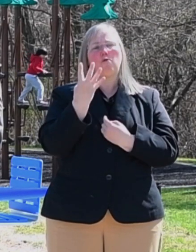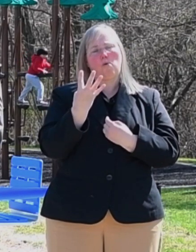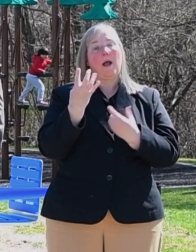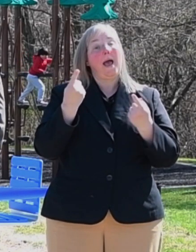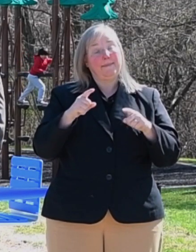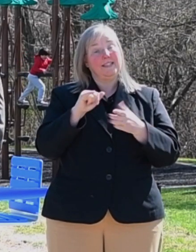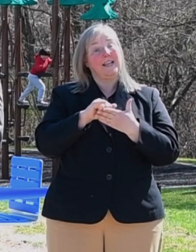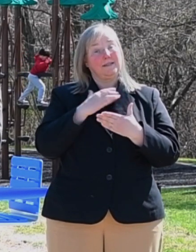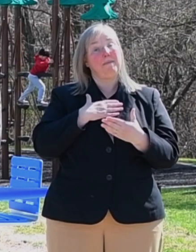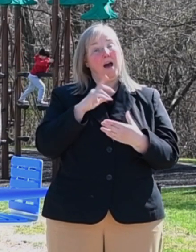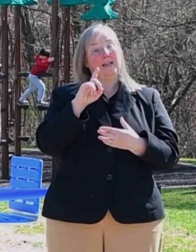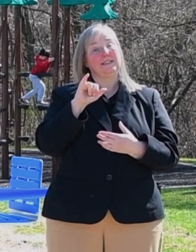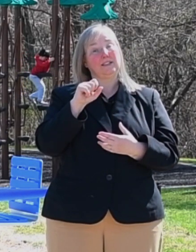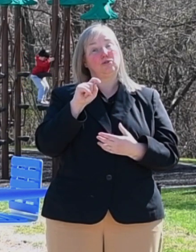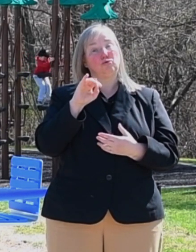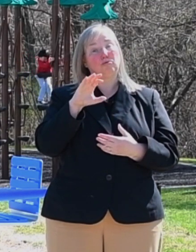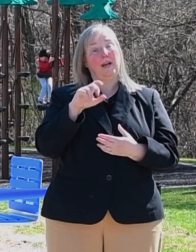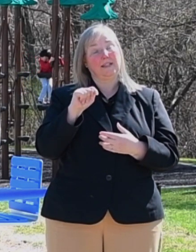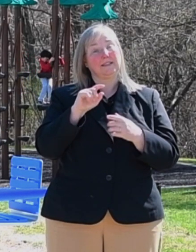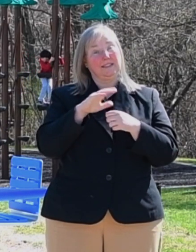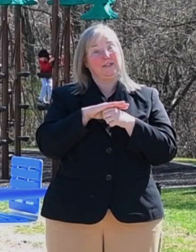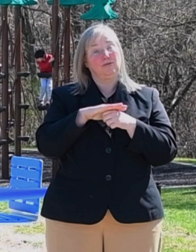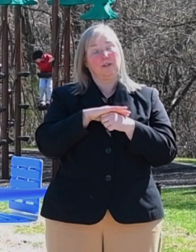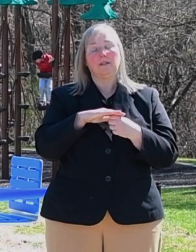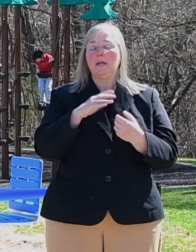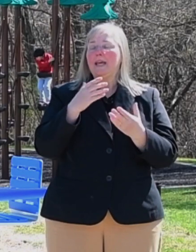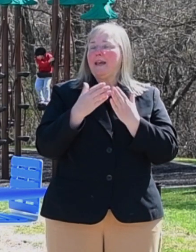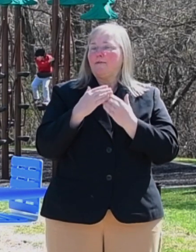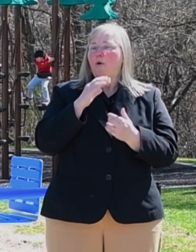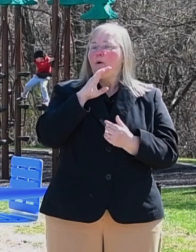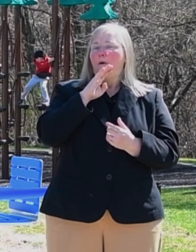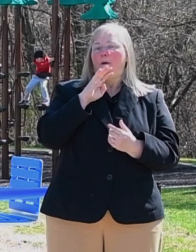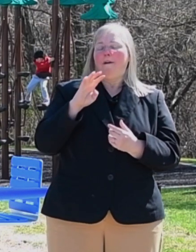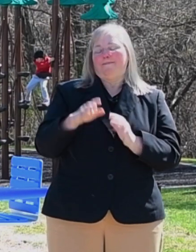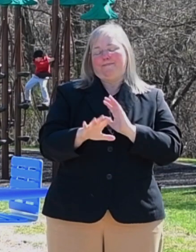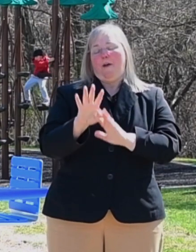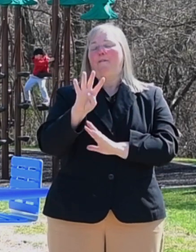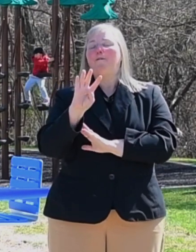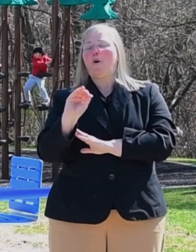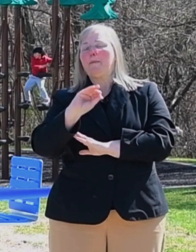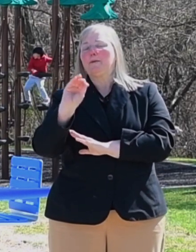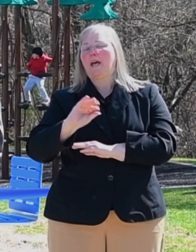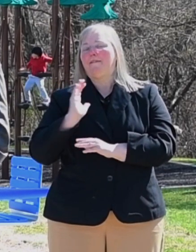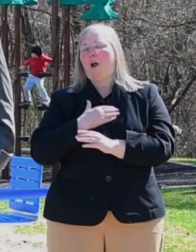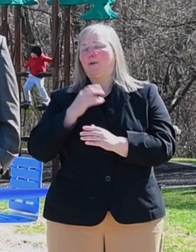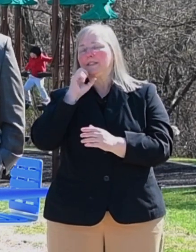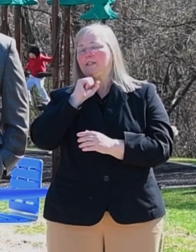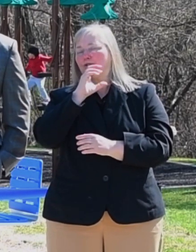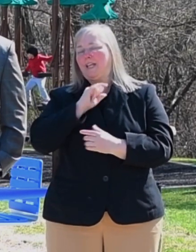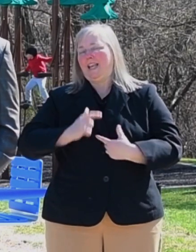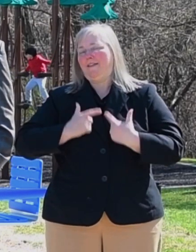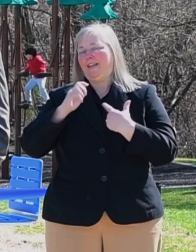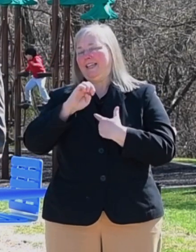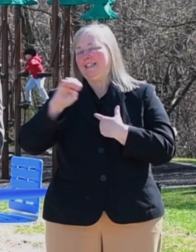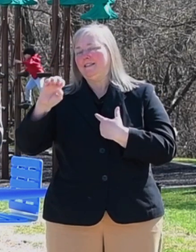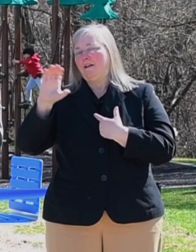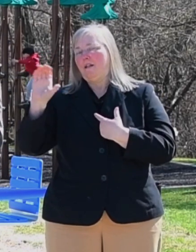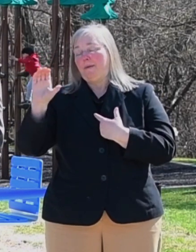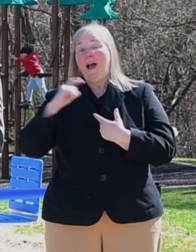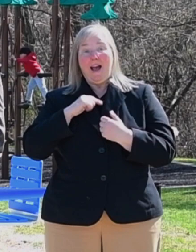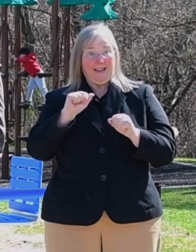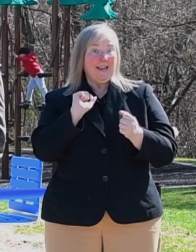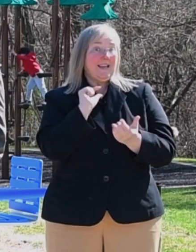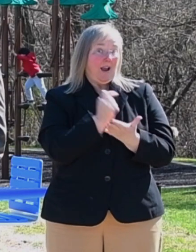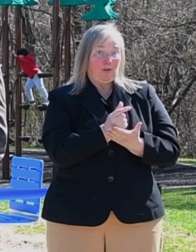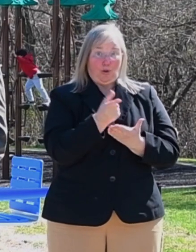to be my district, because although 40% of our seniors are in East Columbia, I can guarantee you